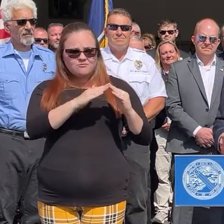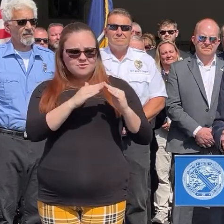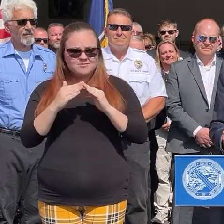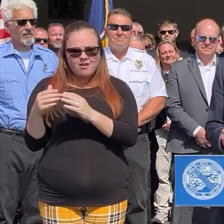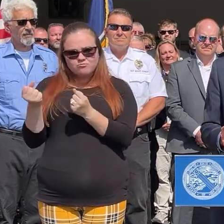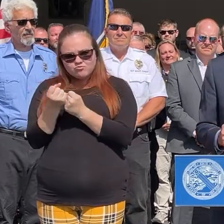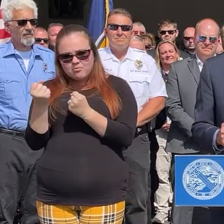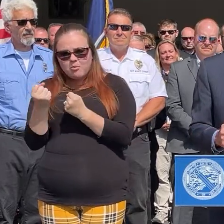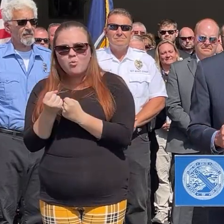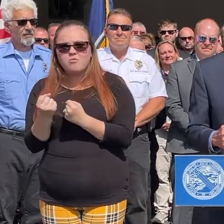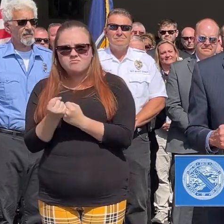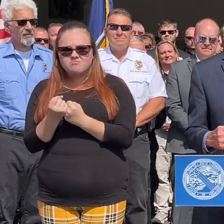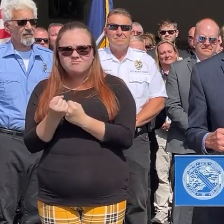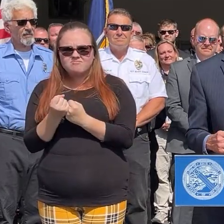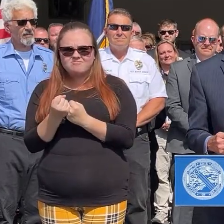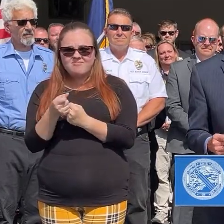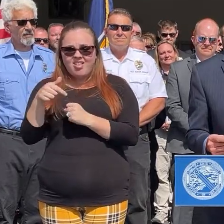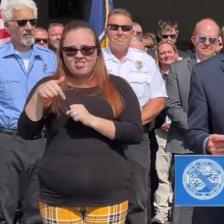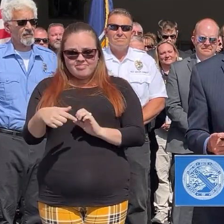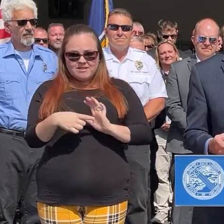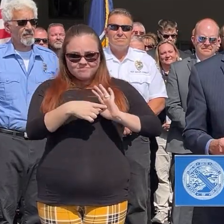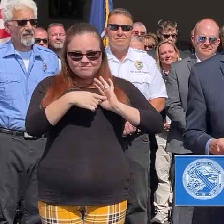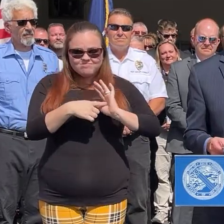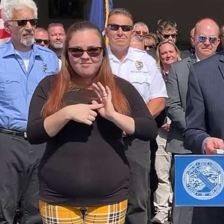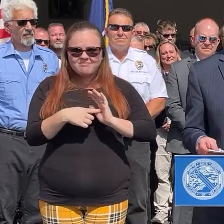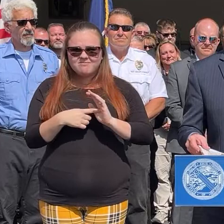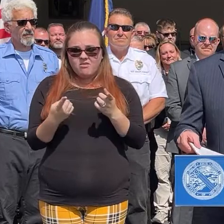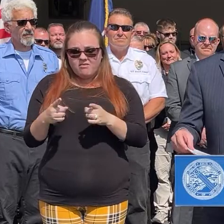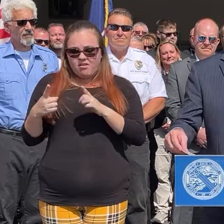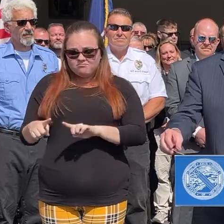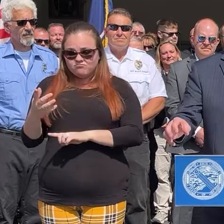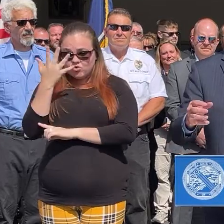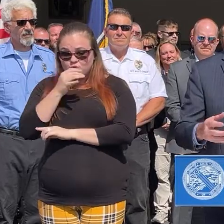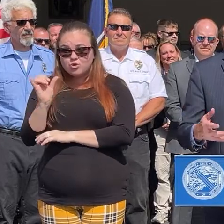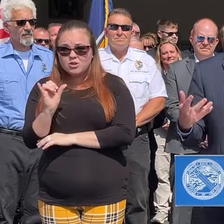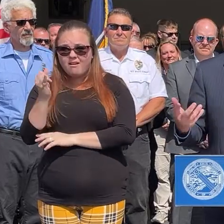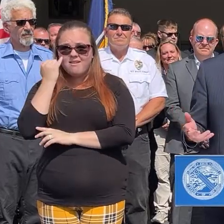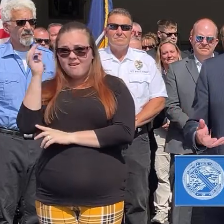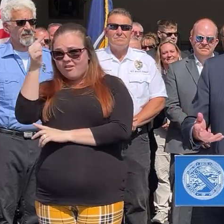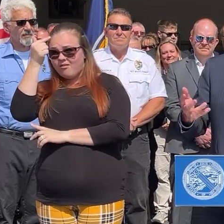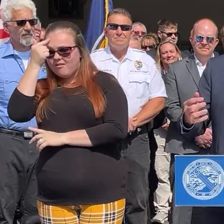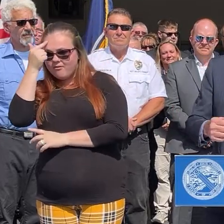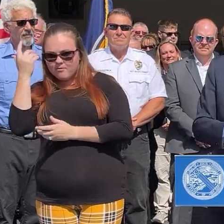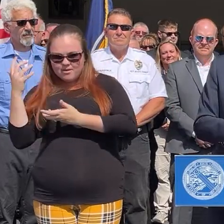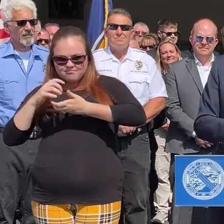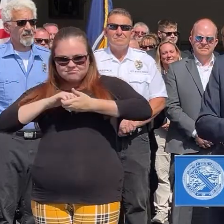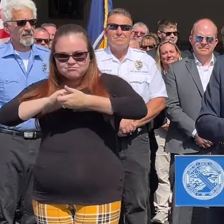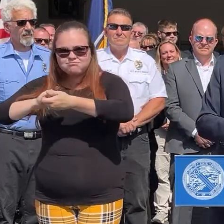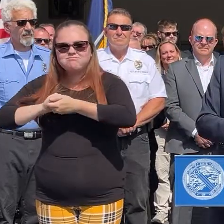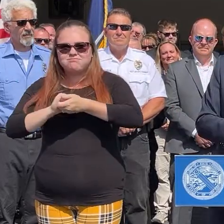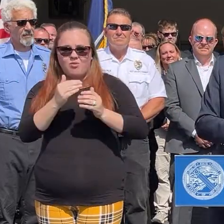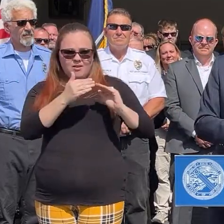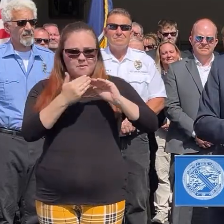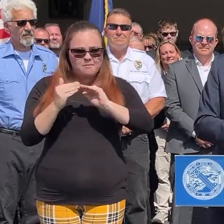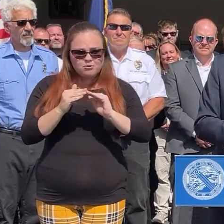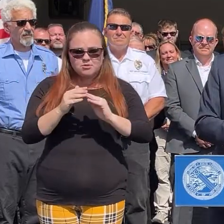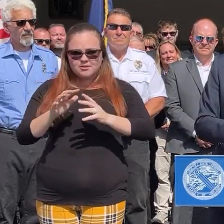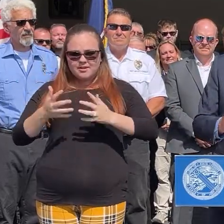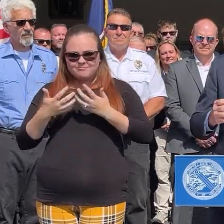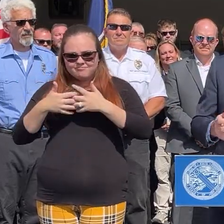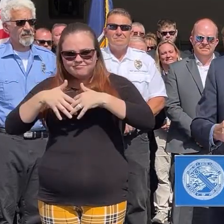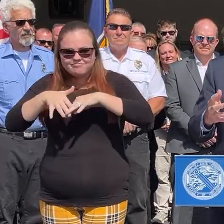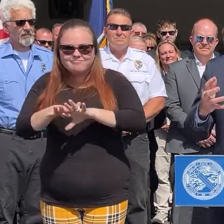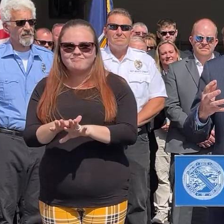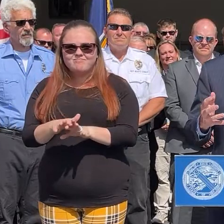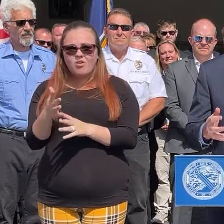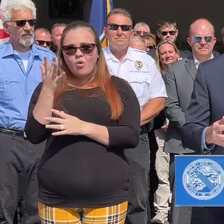for supporting this. This is an example of what can happen when governments come together, when communities come together to create